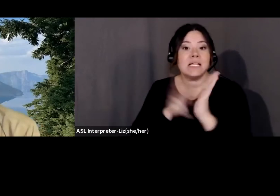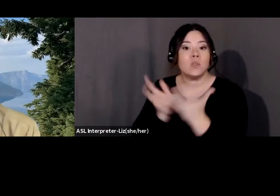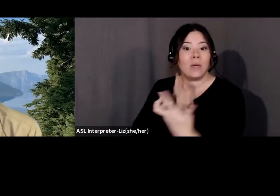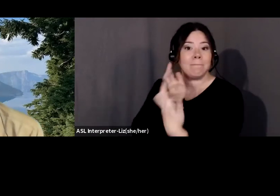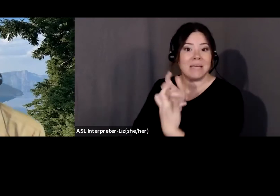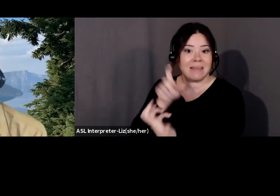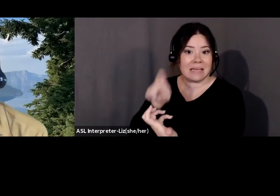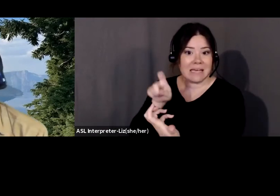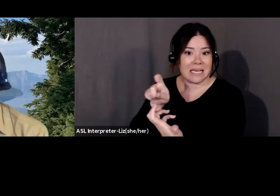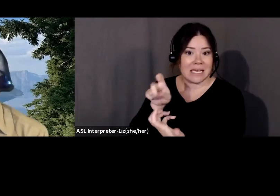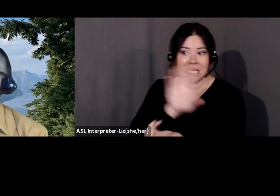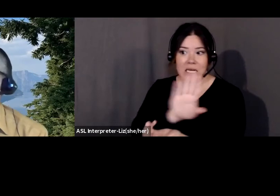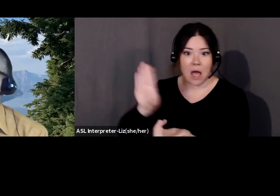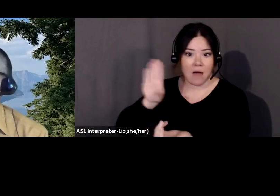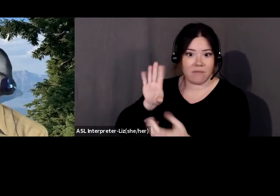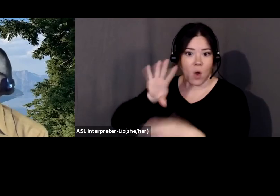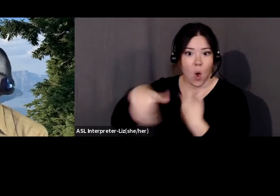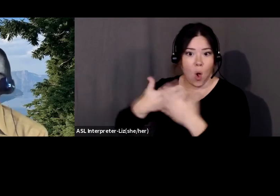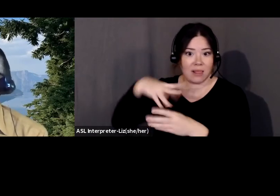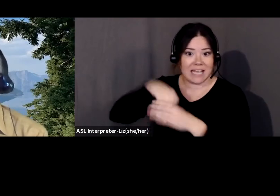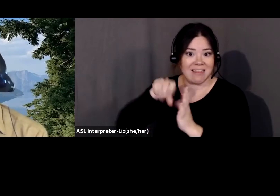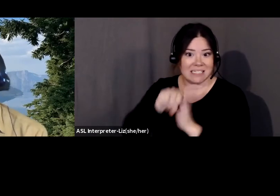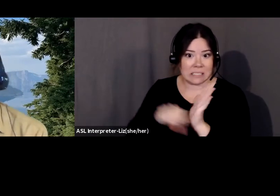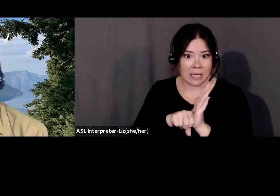state, and all those needs, just like